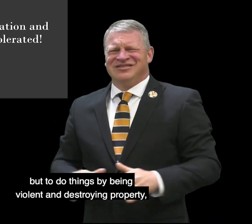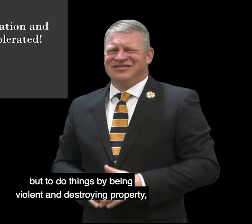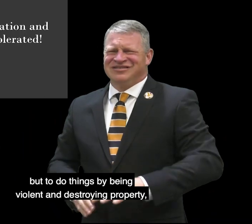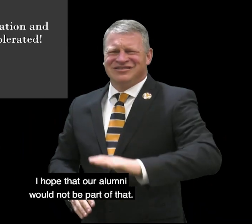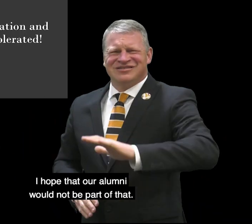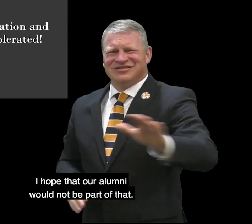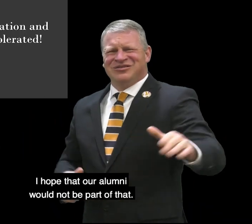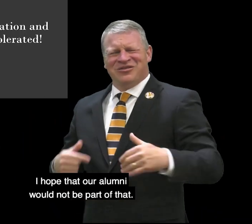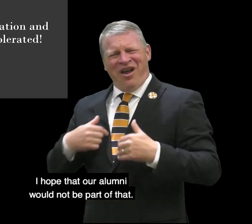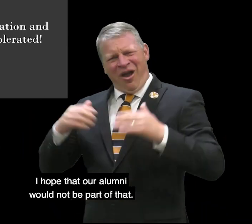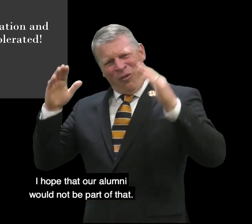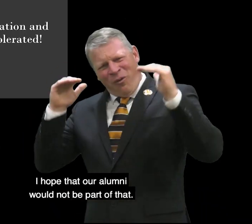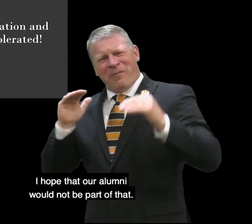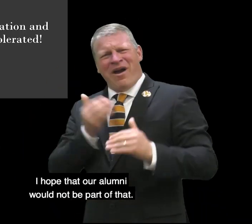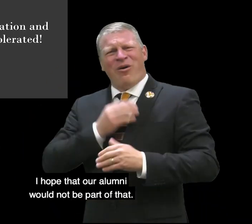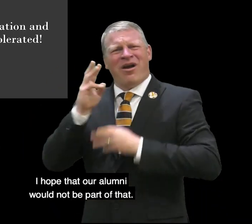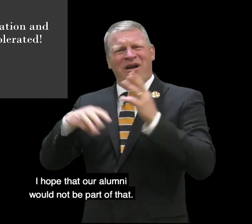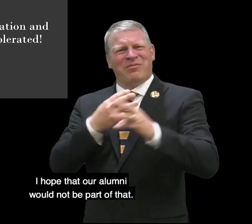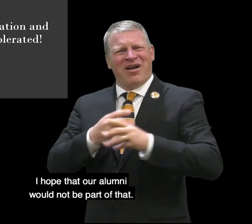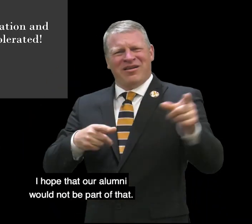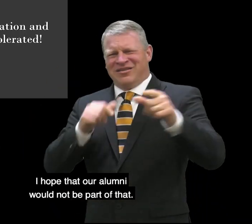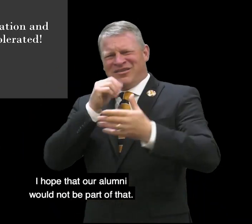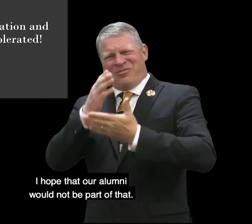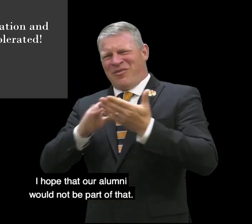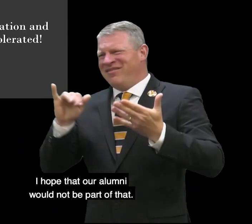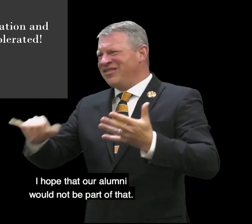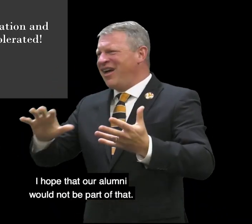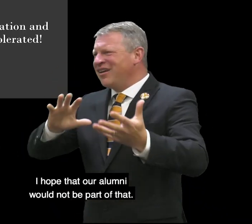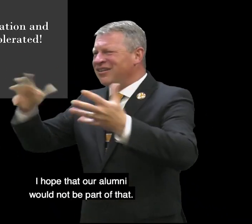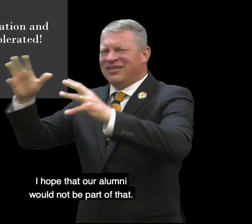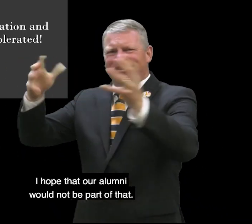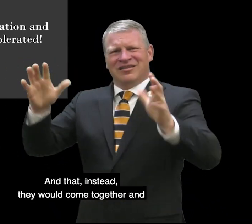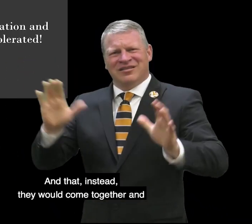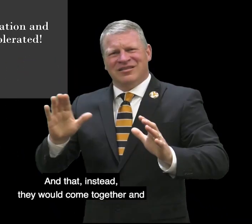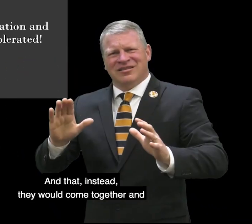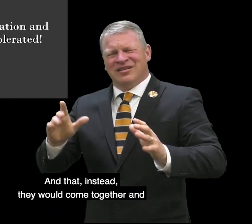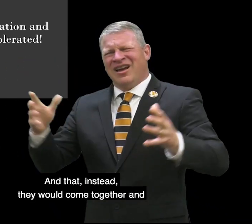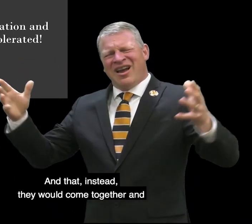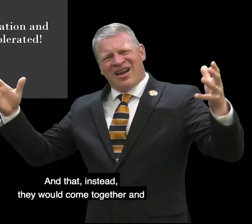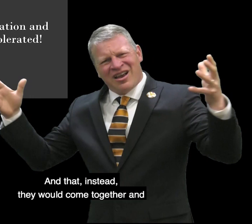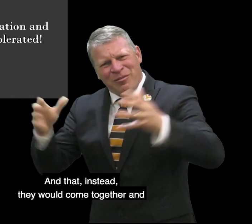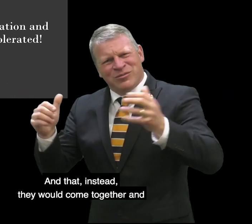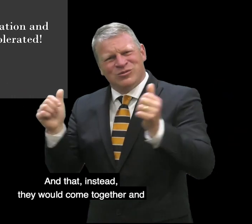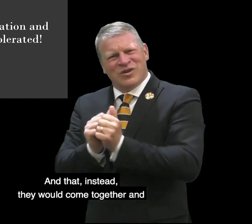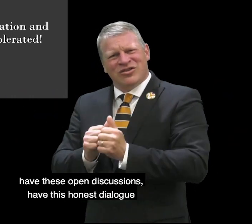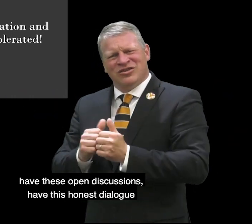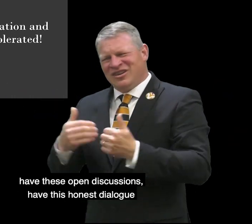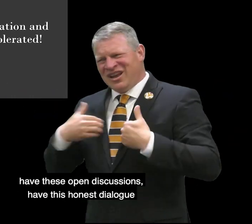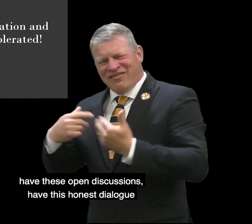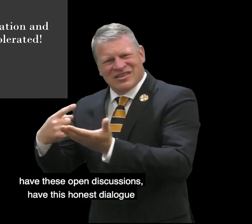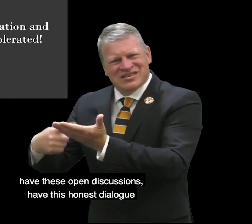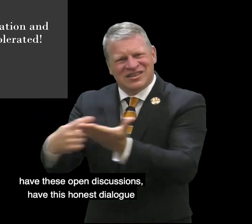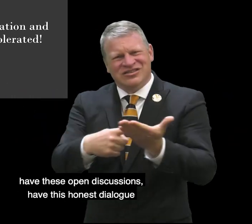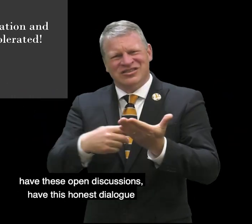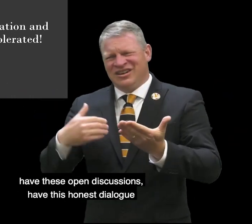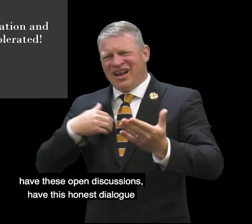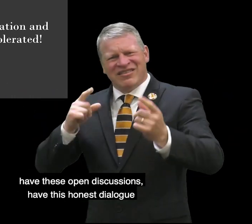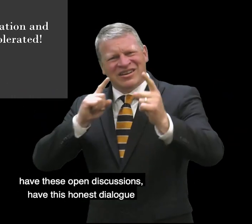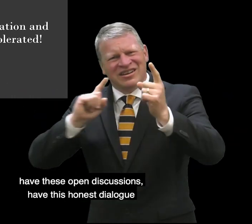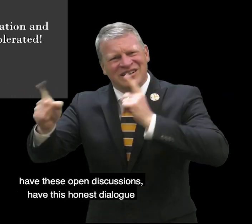by being violent and destroying property, I hope that our alumni would not be part of that, and that instead they would come together